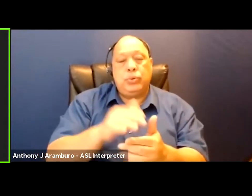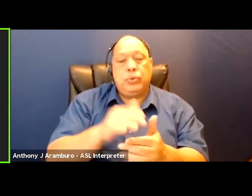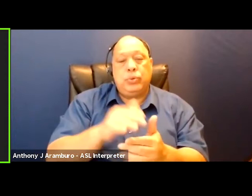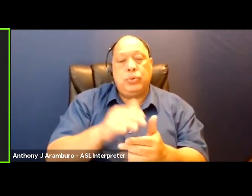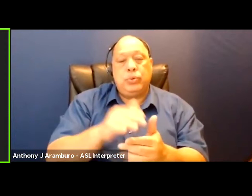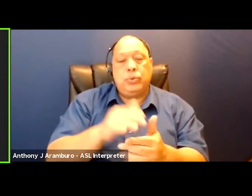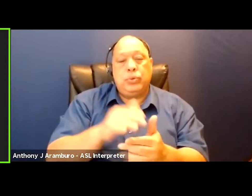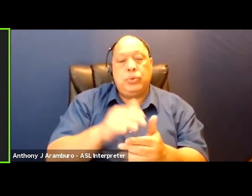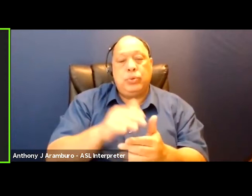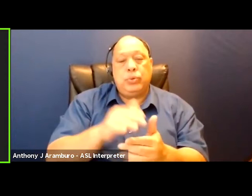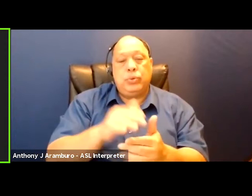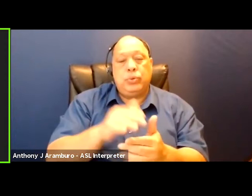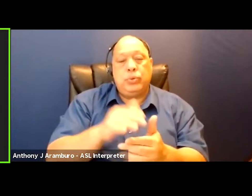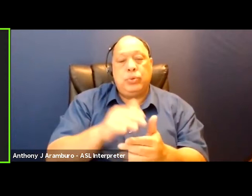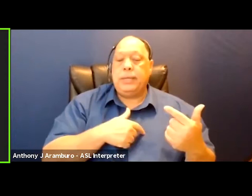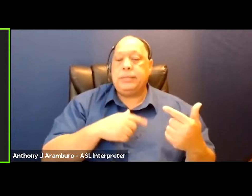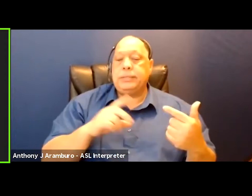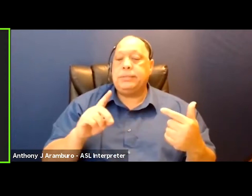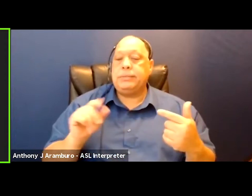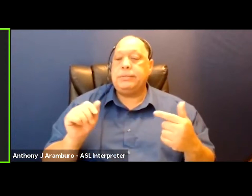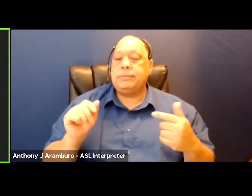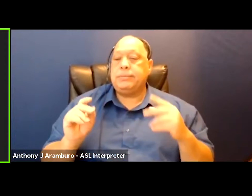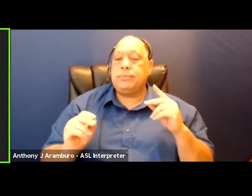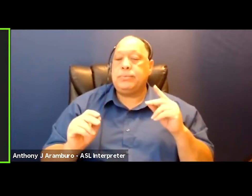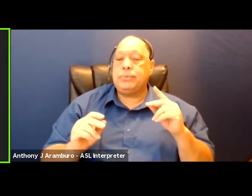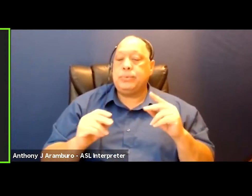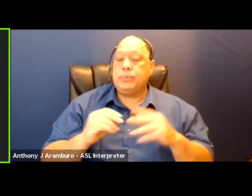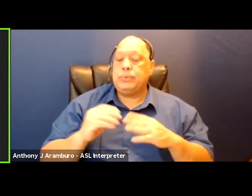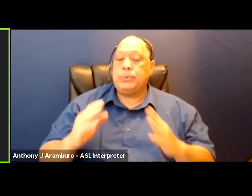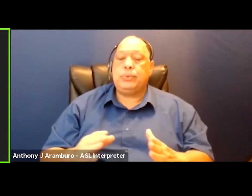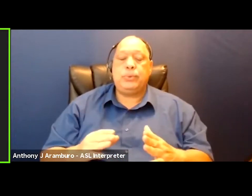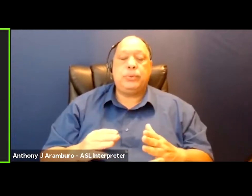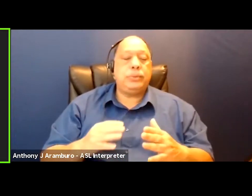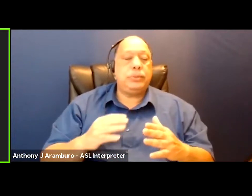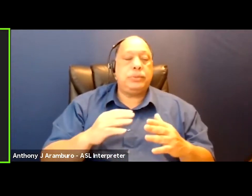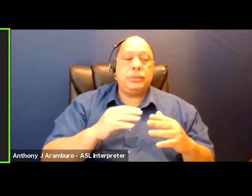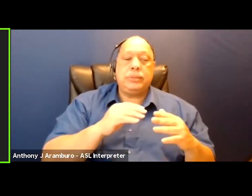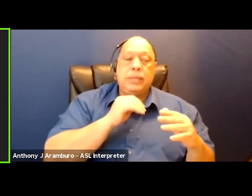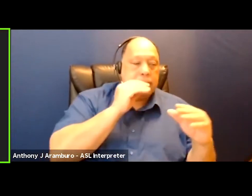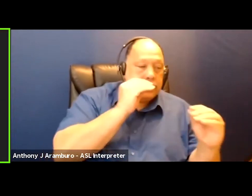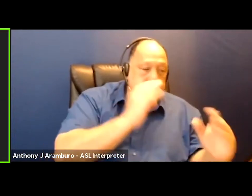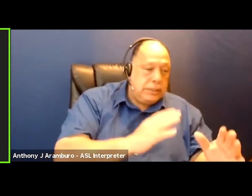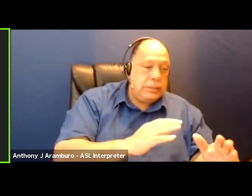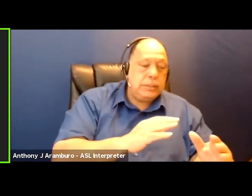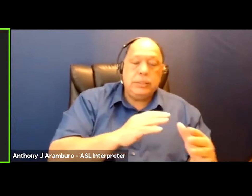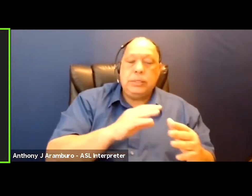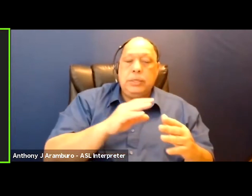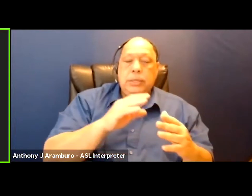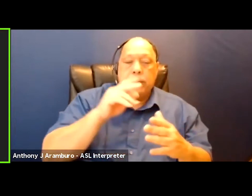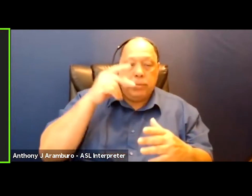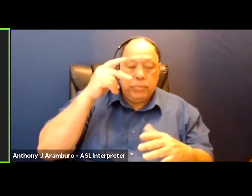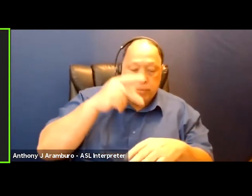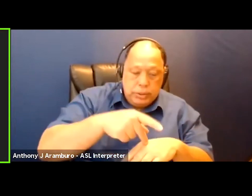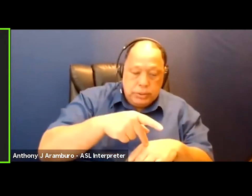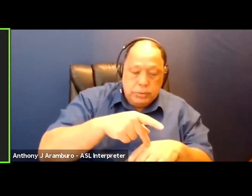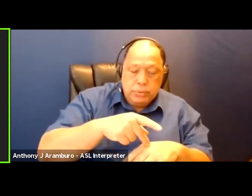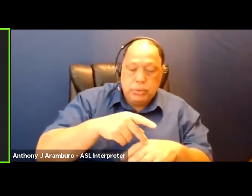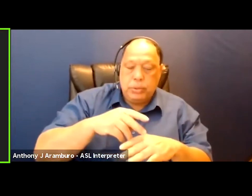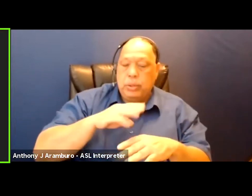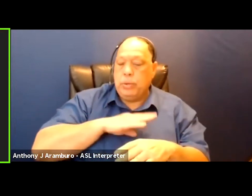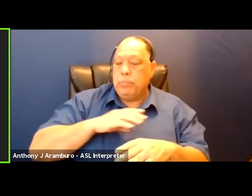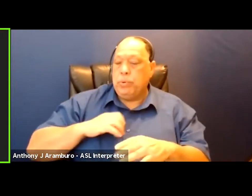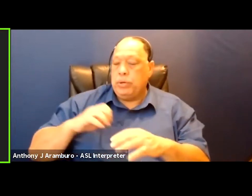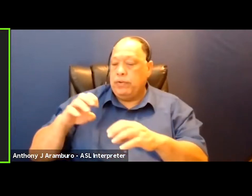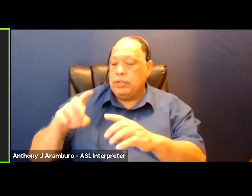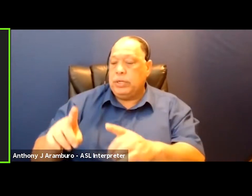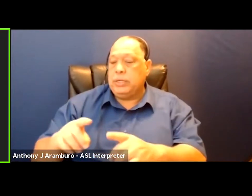us. Nobody, not the teachers, not the principal, not the New York City Board of Education, expected the special